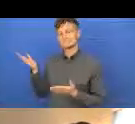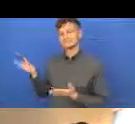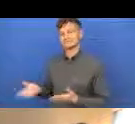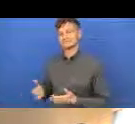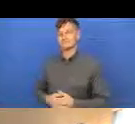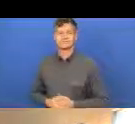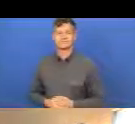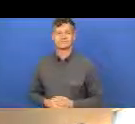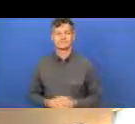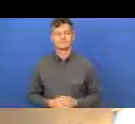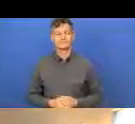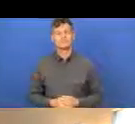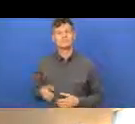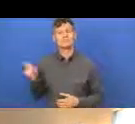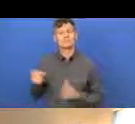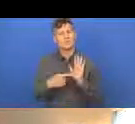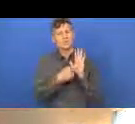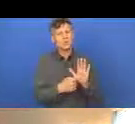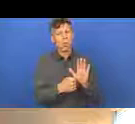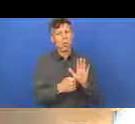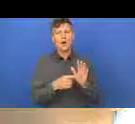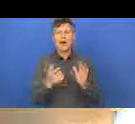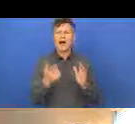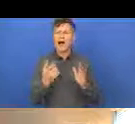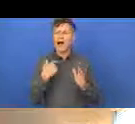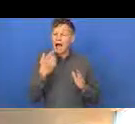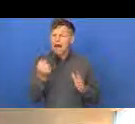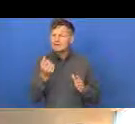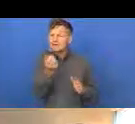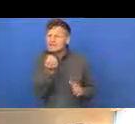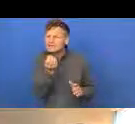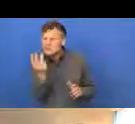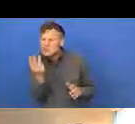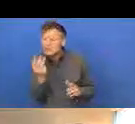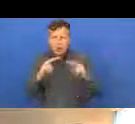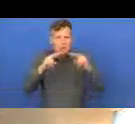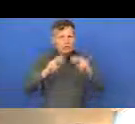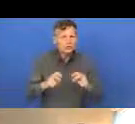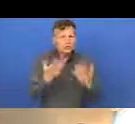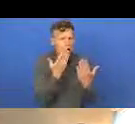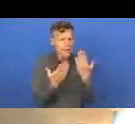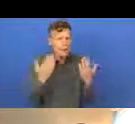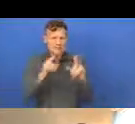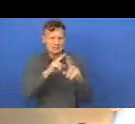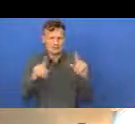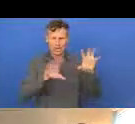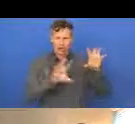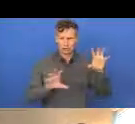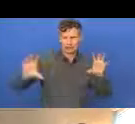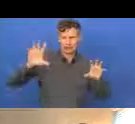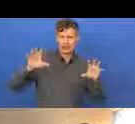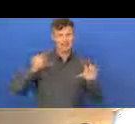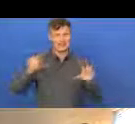This is an example from one of the few cross-country comparisons, which in this case involved more than 55,000 primary and secondary students